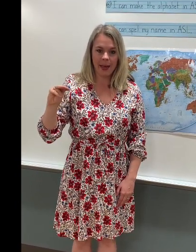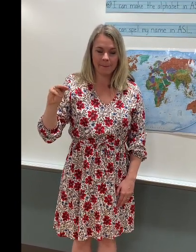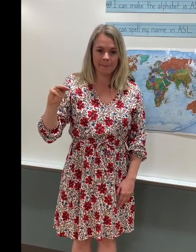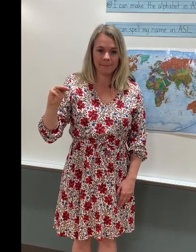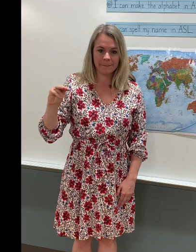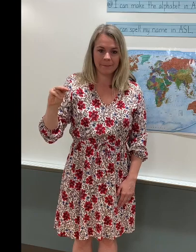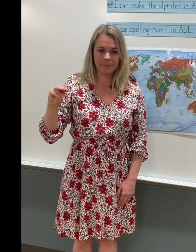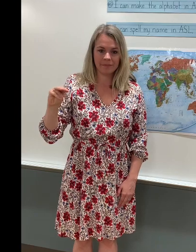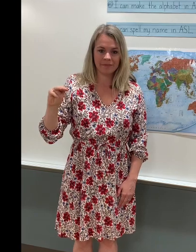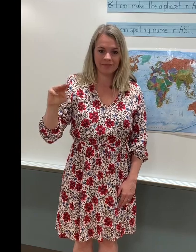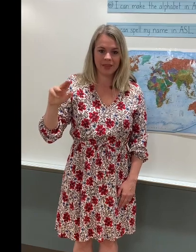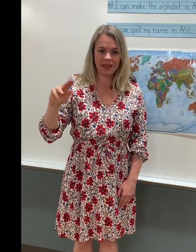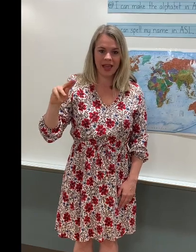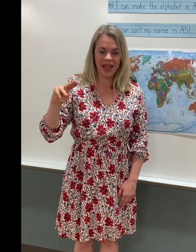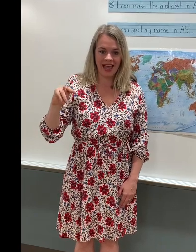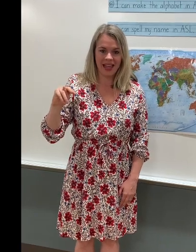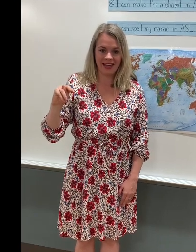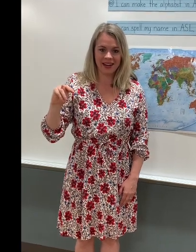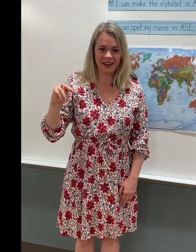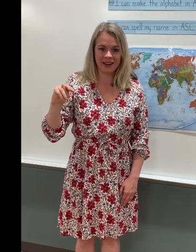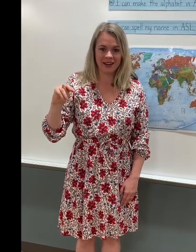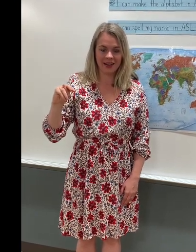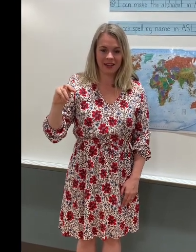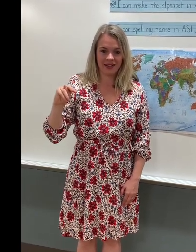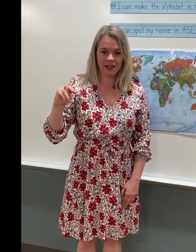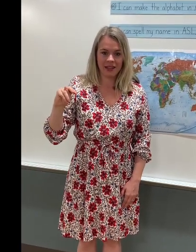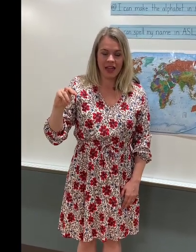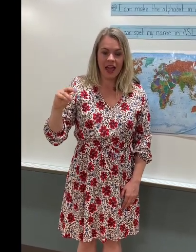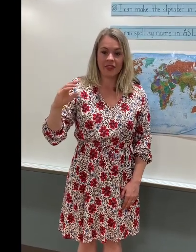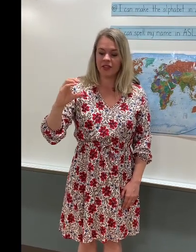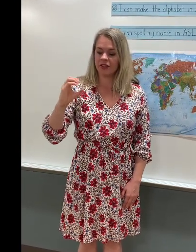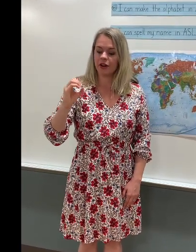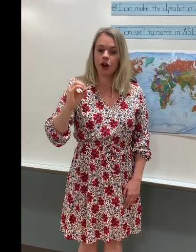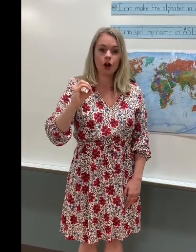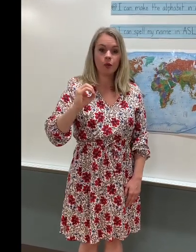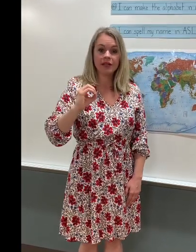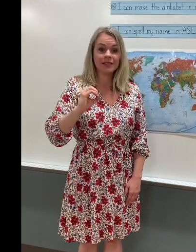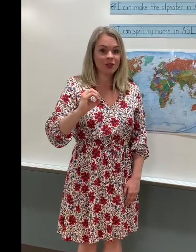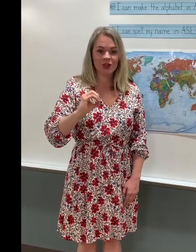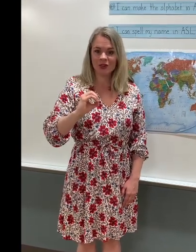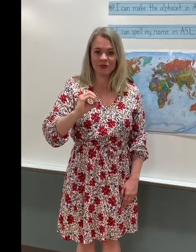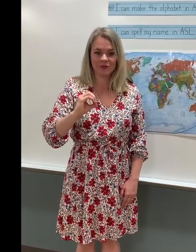M, N. And then the letter O is a circle.